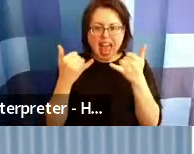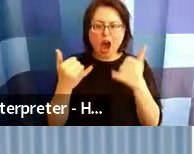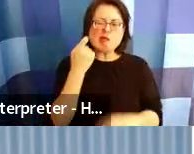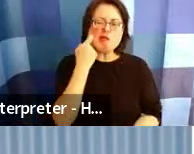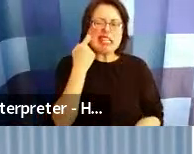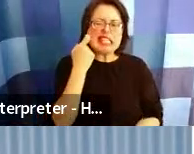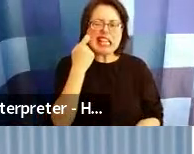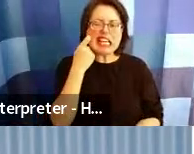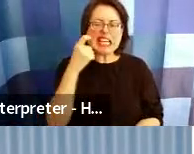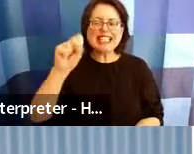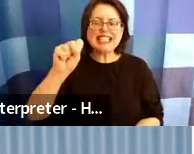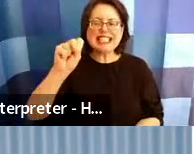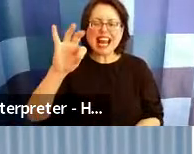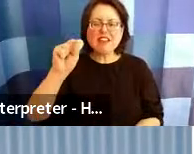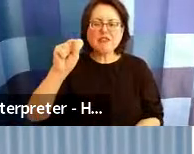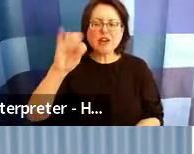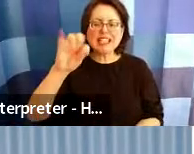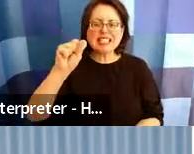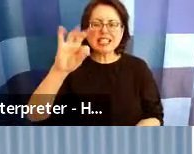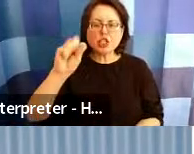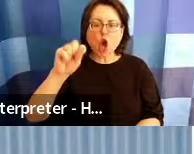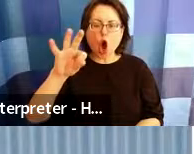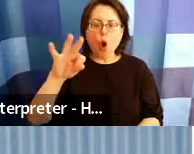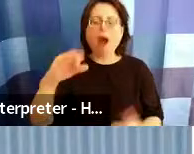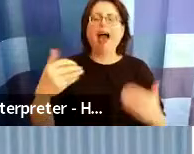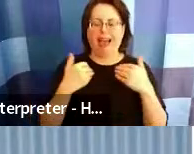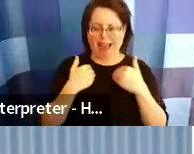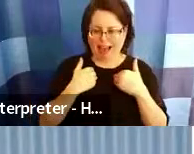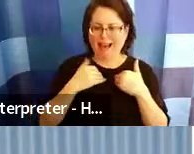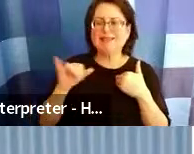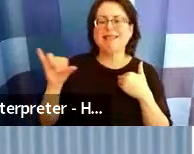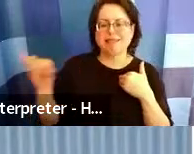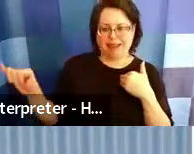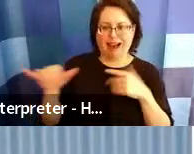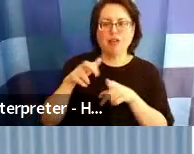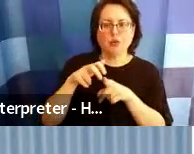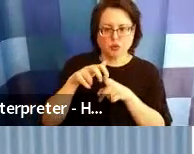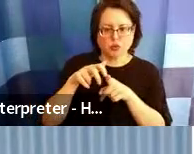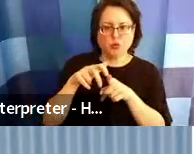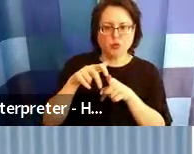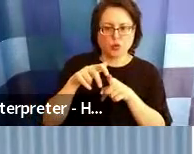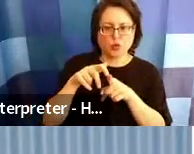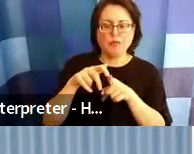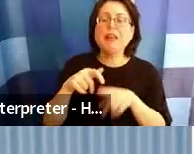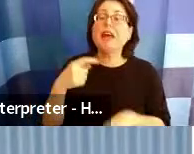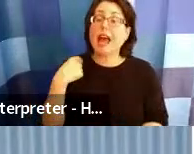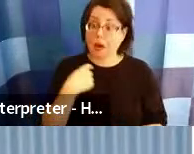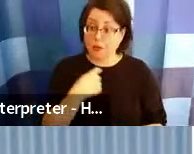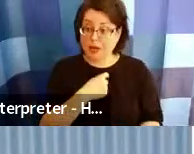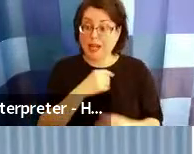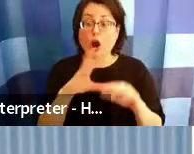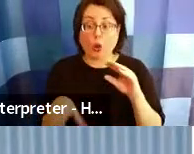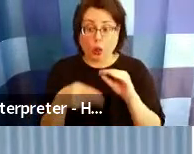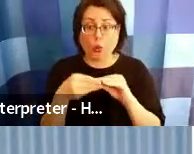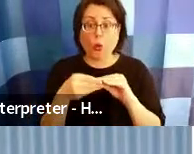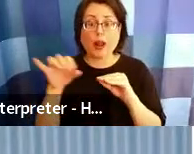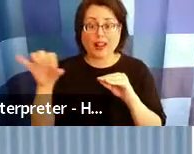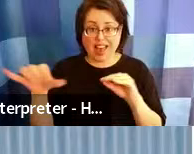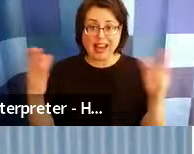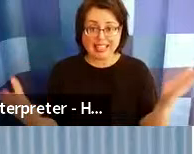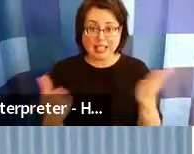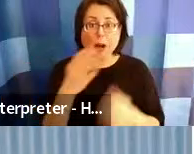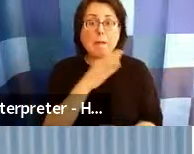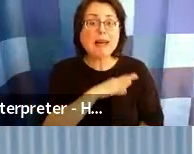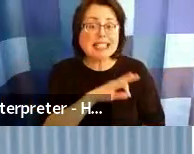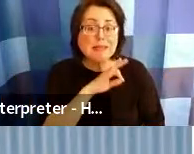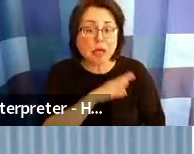months, and something that we're now able to deploy elsewhere. And that can include Pittsburgh. And we're here today interested in feedback on